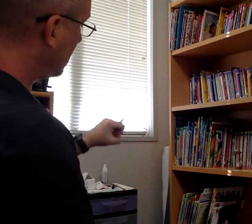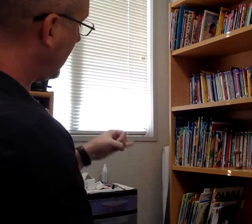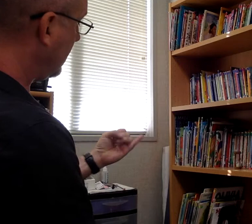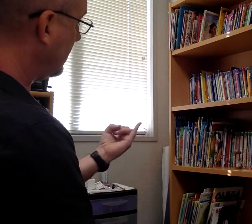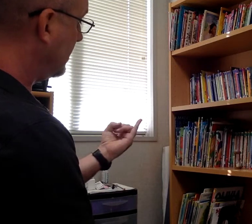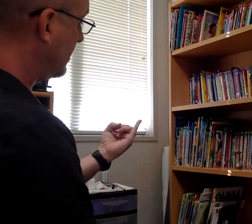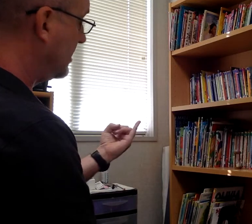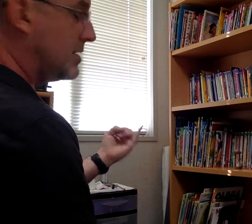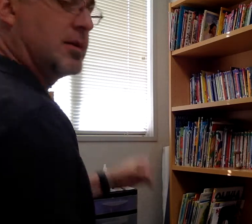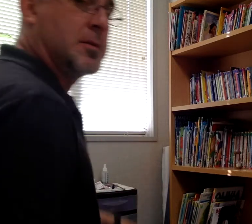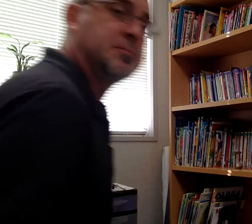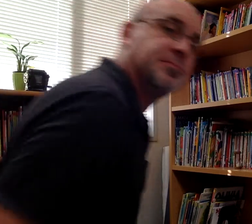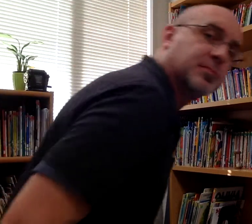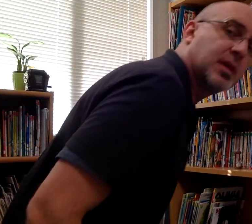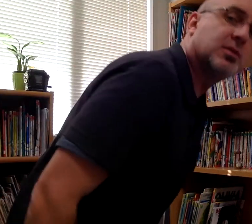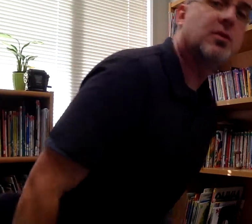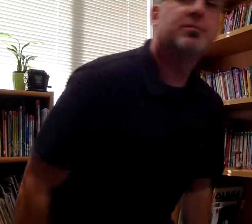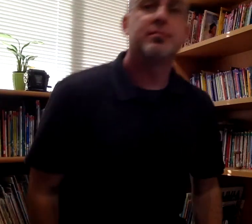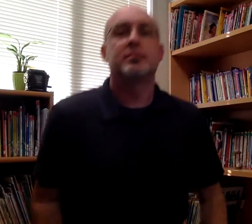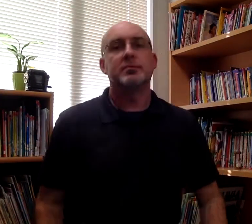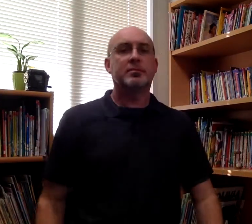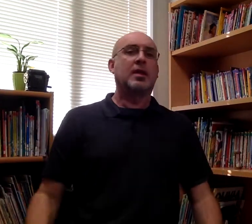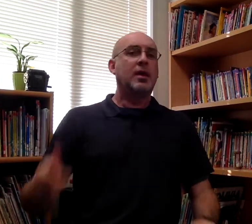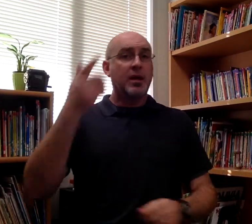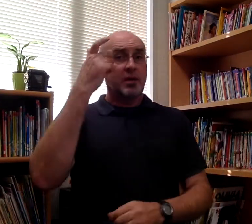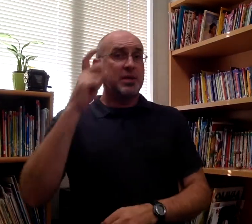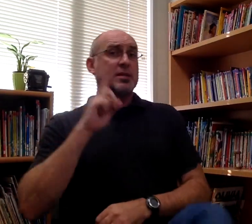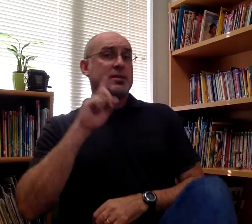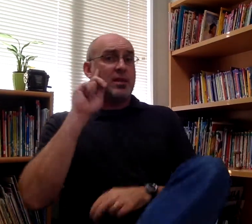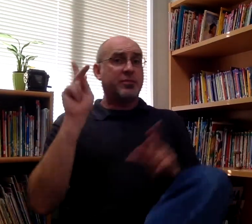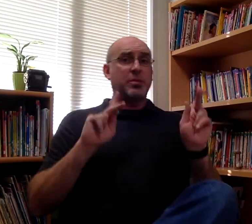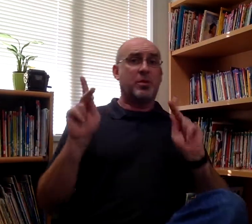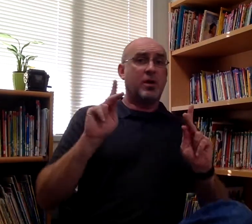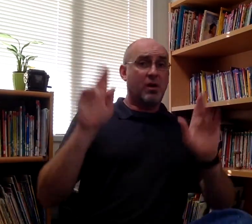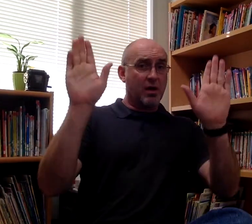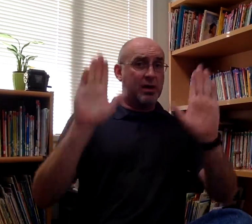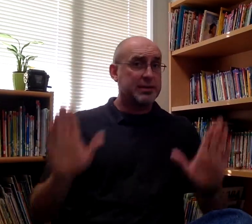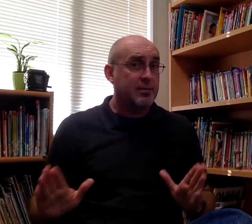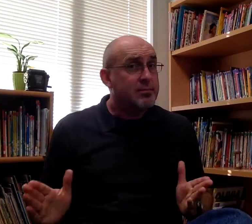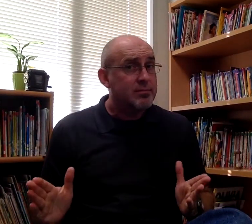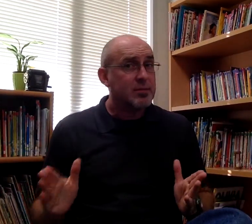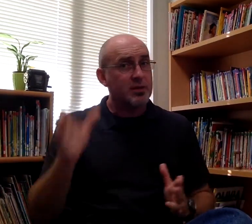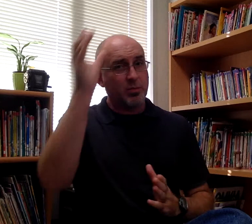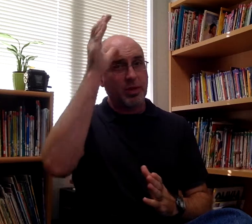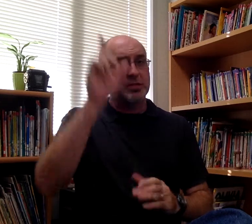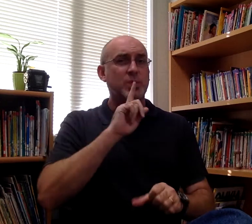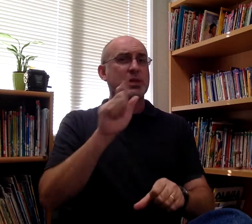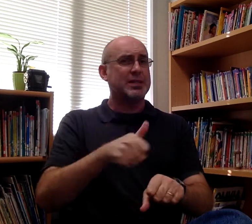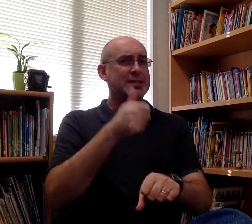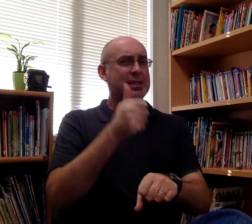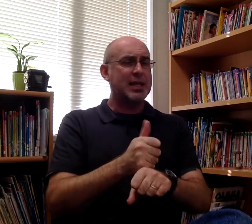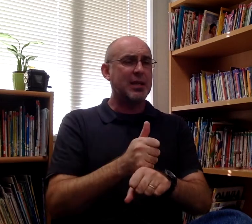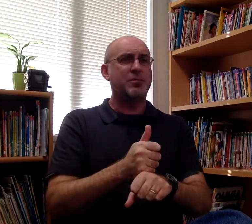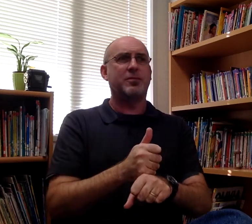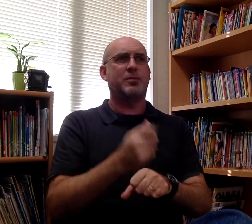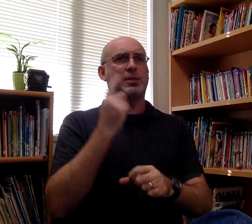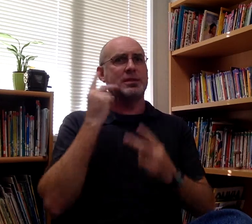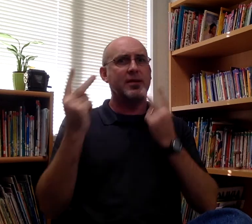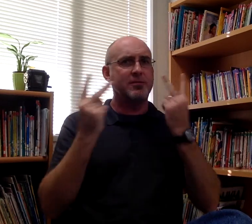J. So, because deaf people are awesome, and their brains are really set up for this kind of